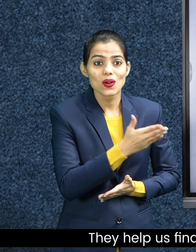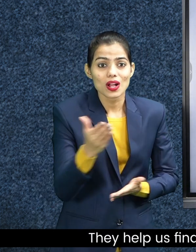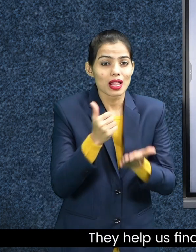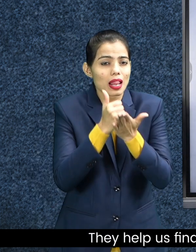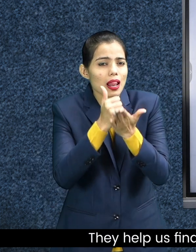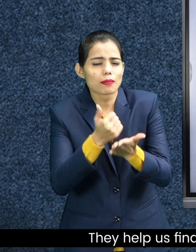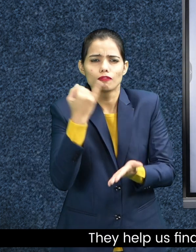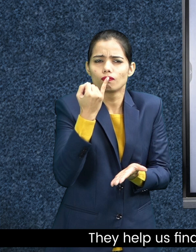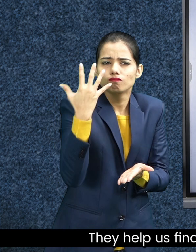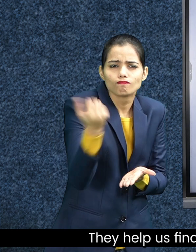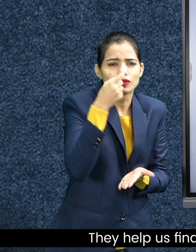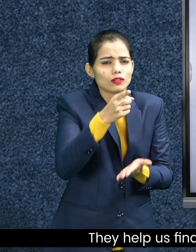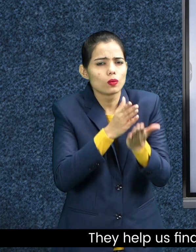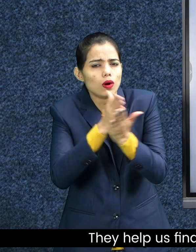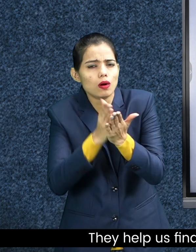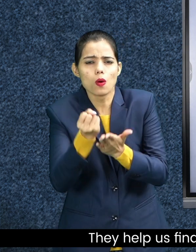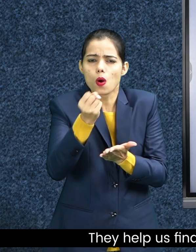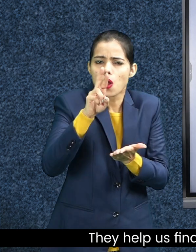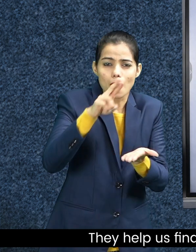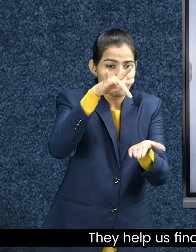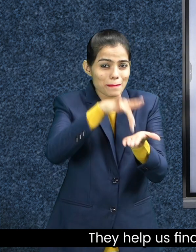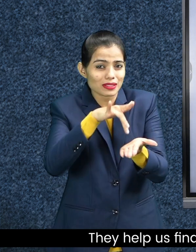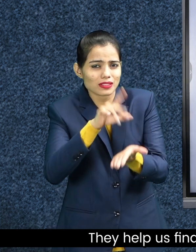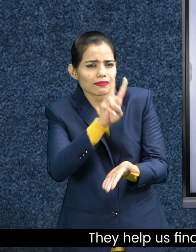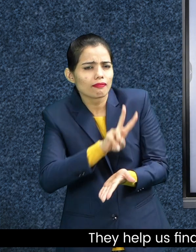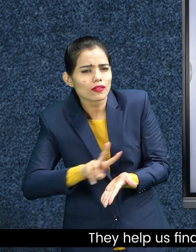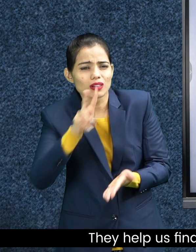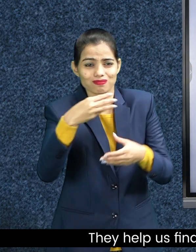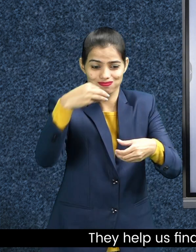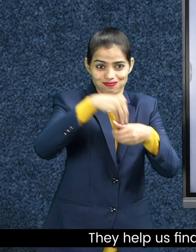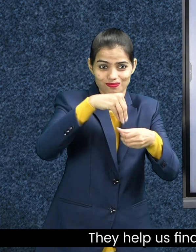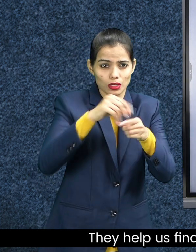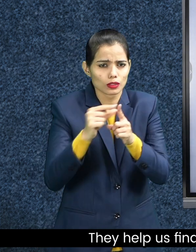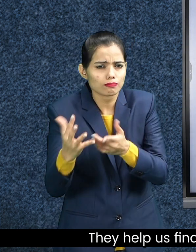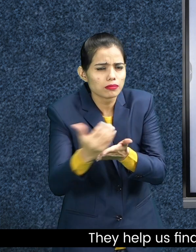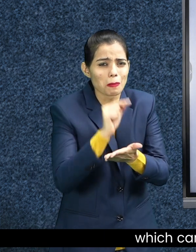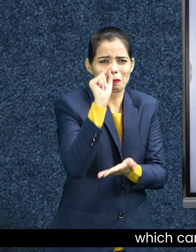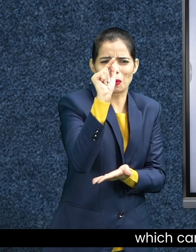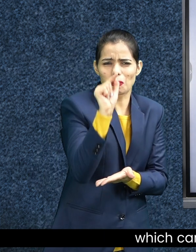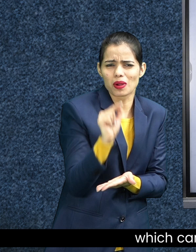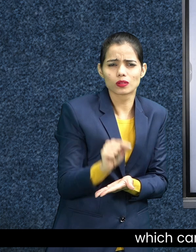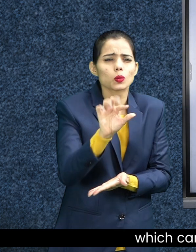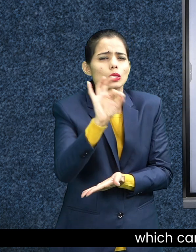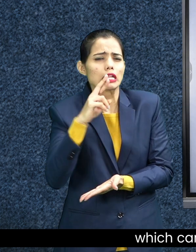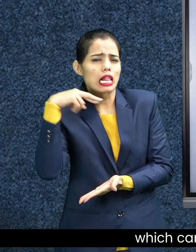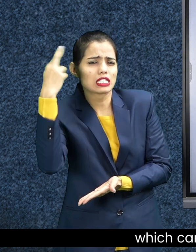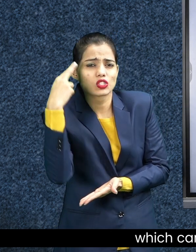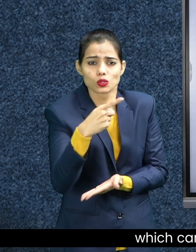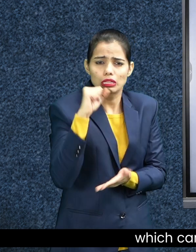They help us find the typical or central value in a set of data points, which can be essential for making sense